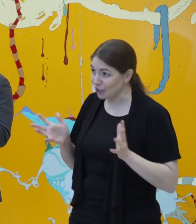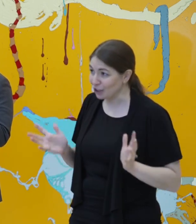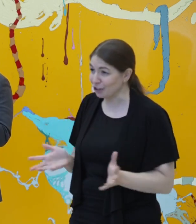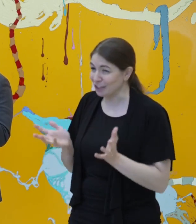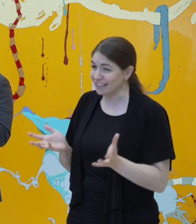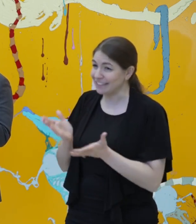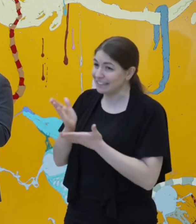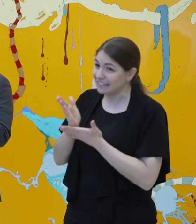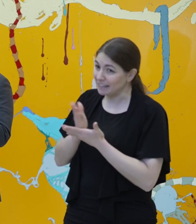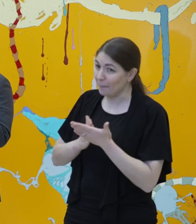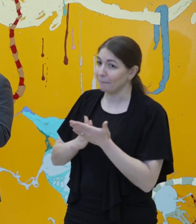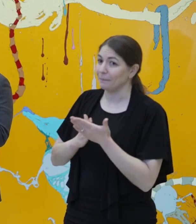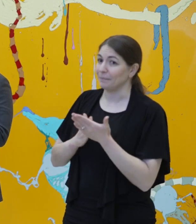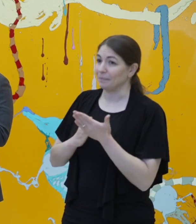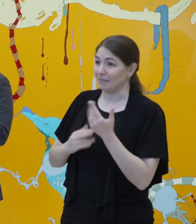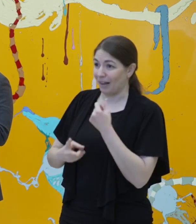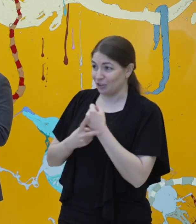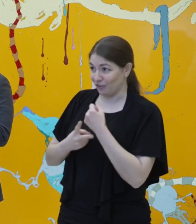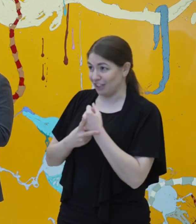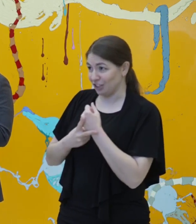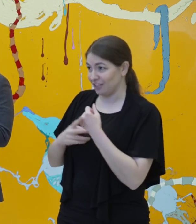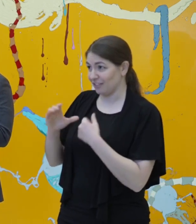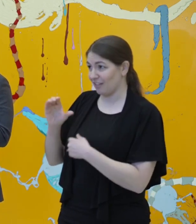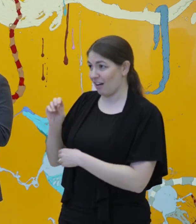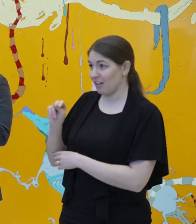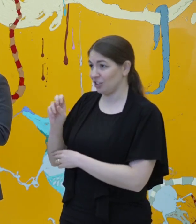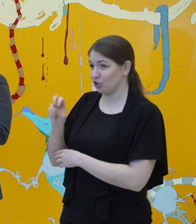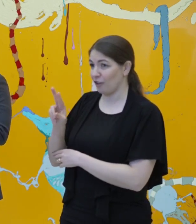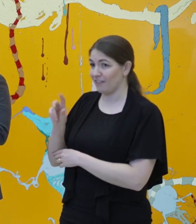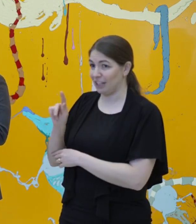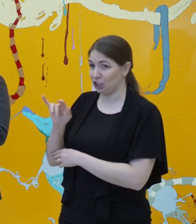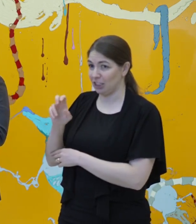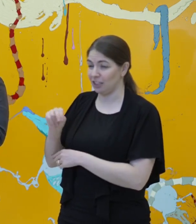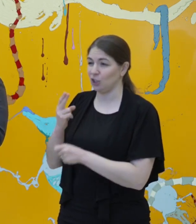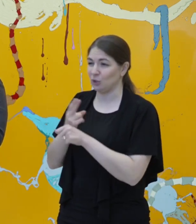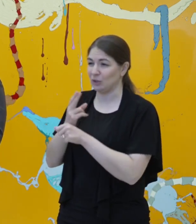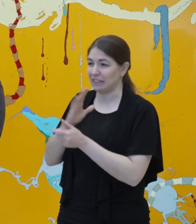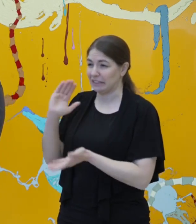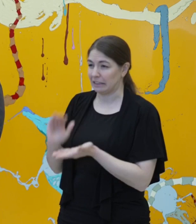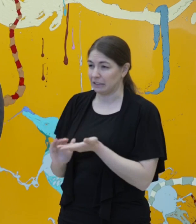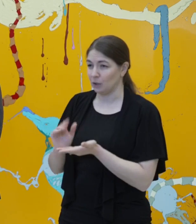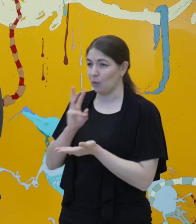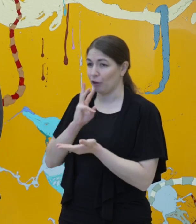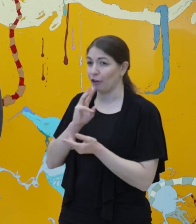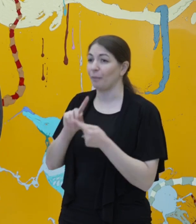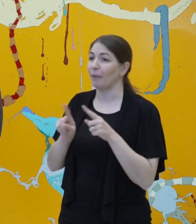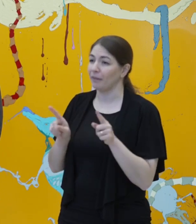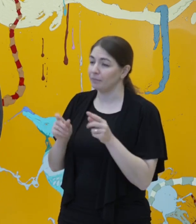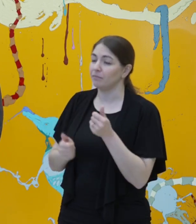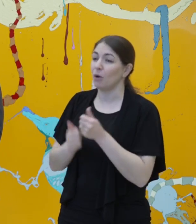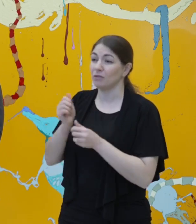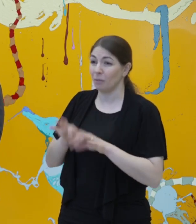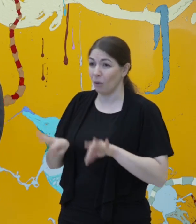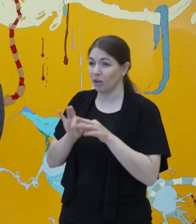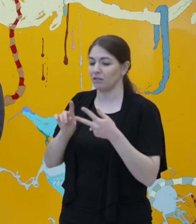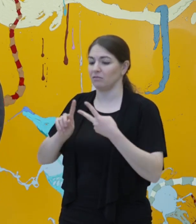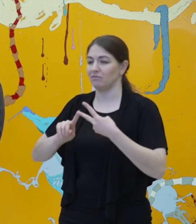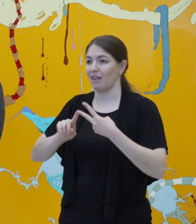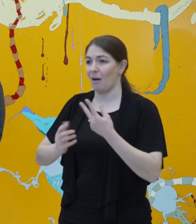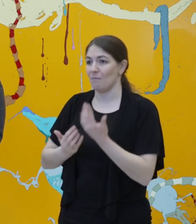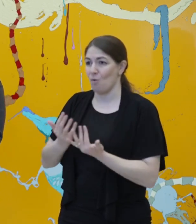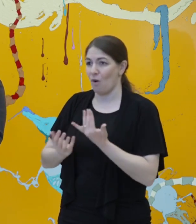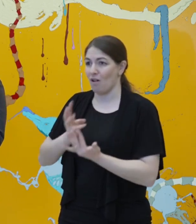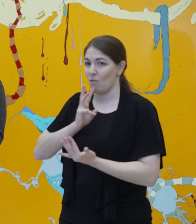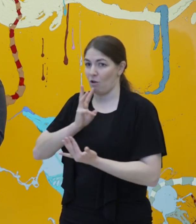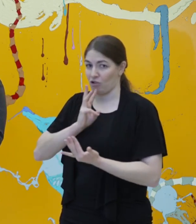some conservation, but primarily the boiled water advisory, right? We, again, I shared